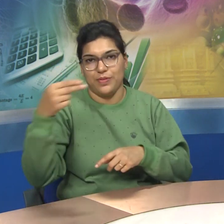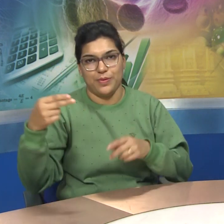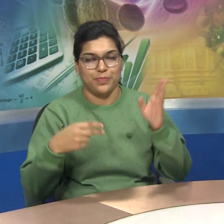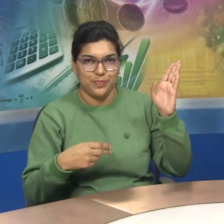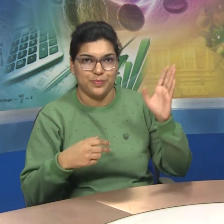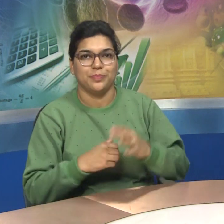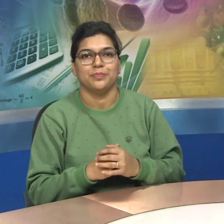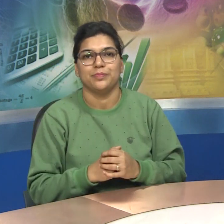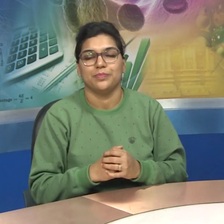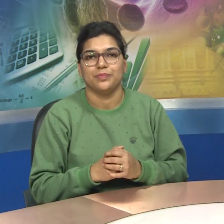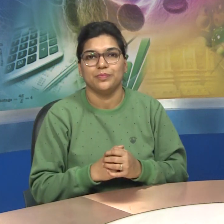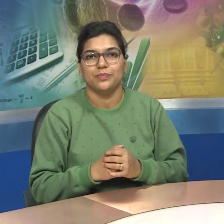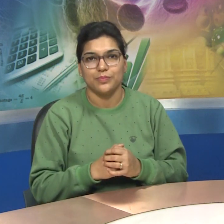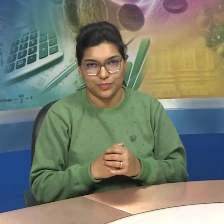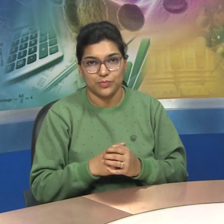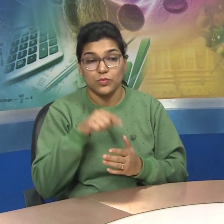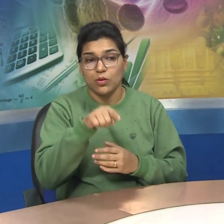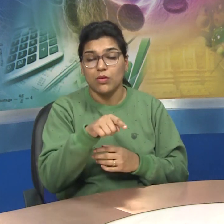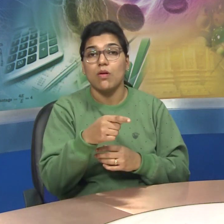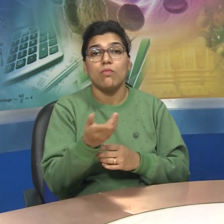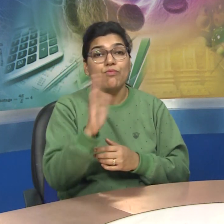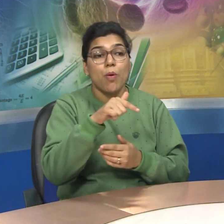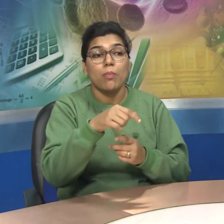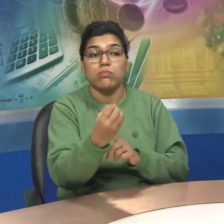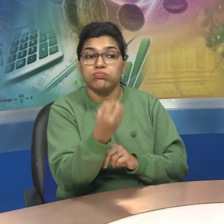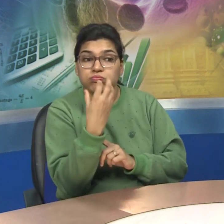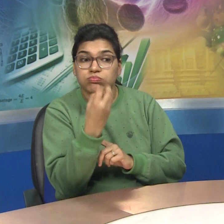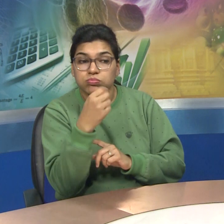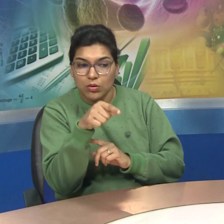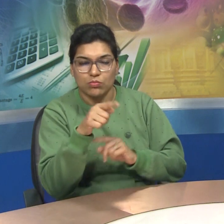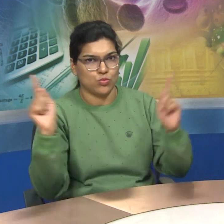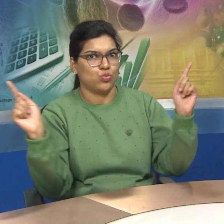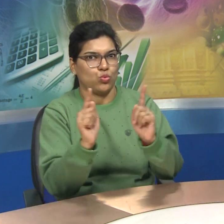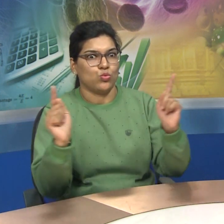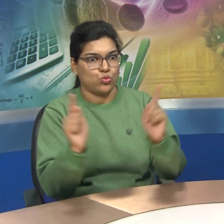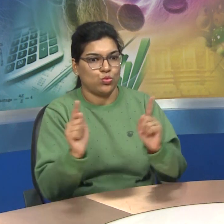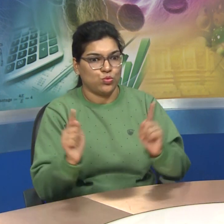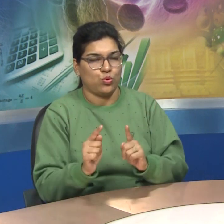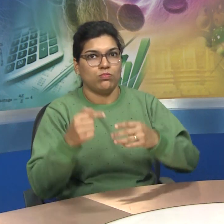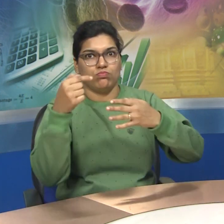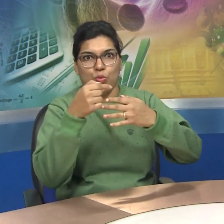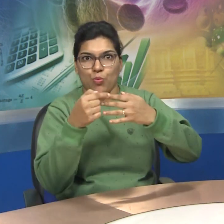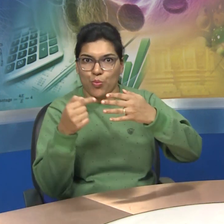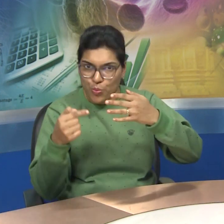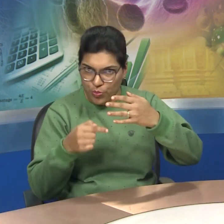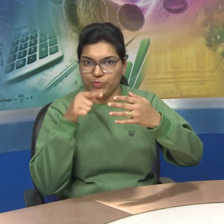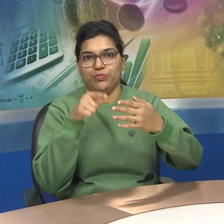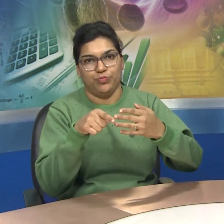secondary level. Lesson name is shown on the screen. This is lesson 5, overview of information